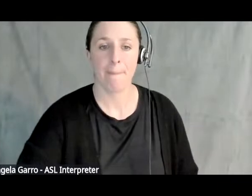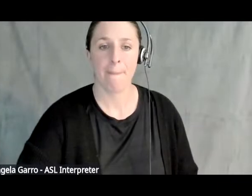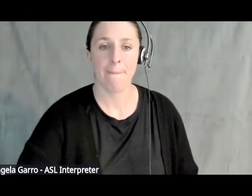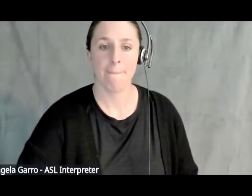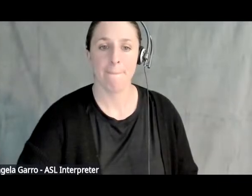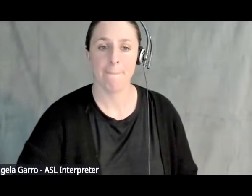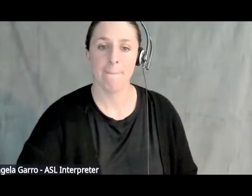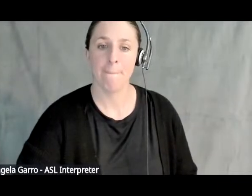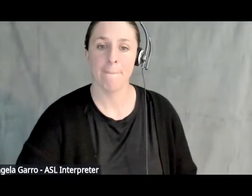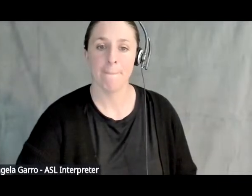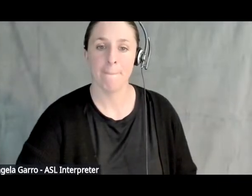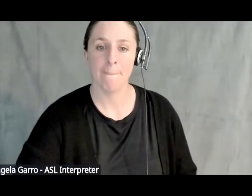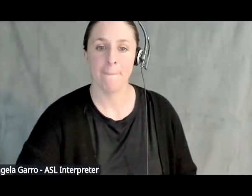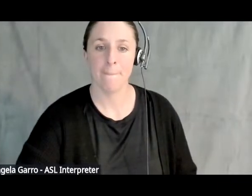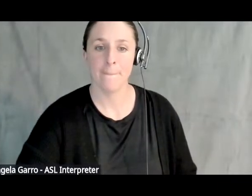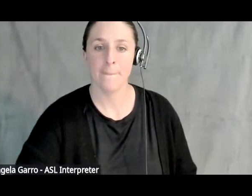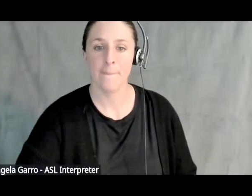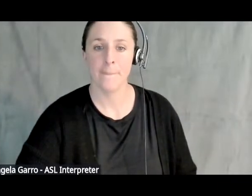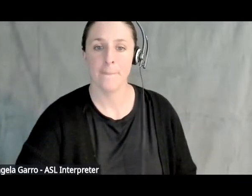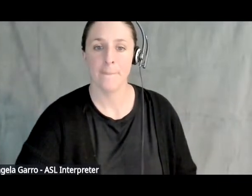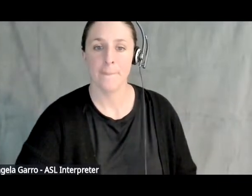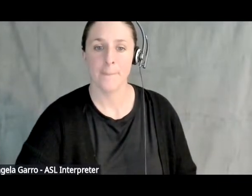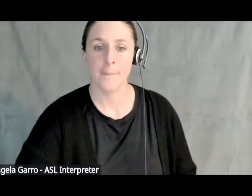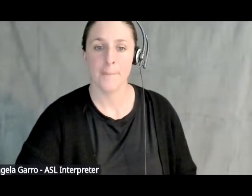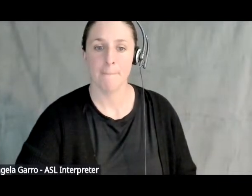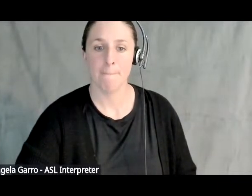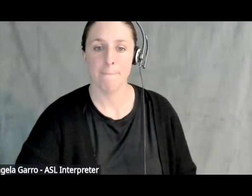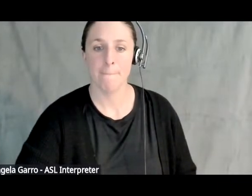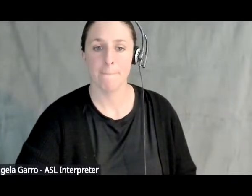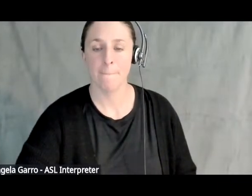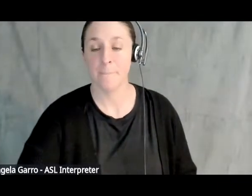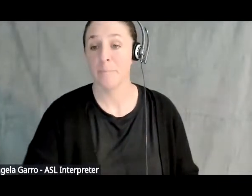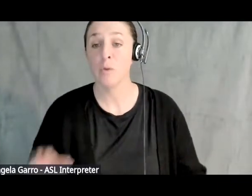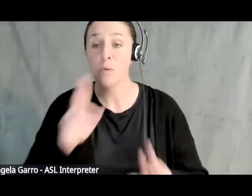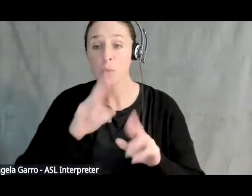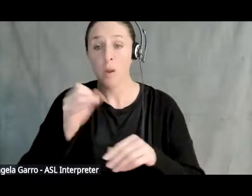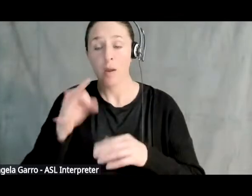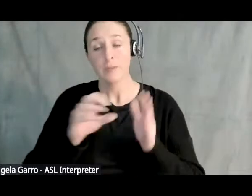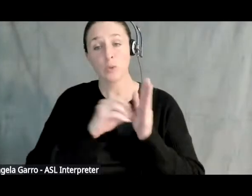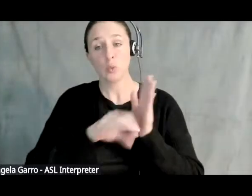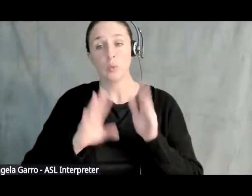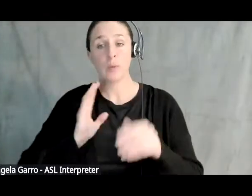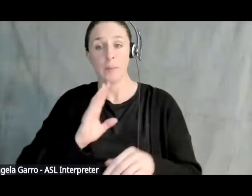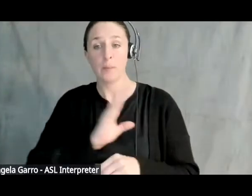Report of the Student Board Representatives. Welcome.